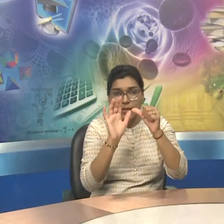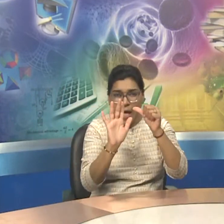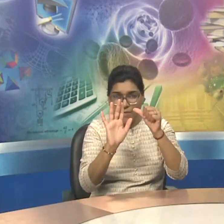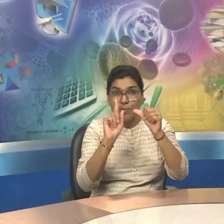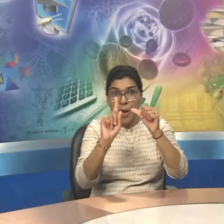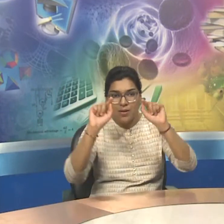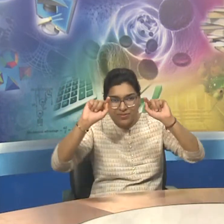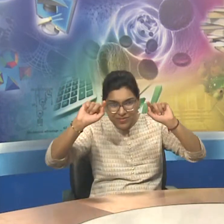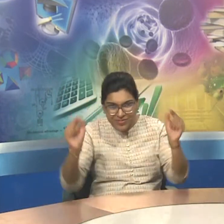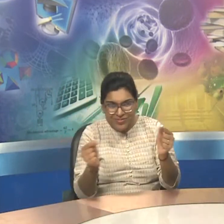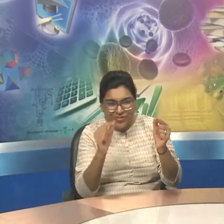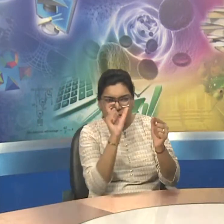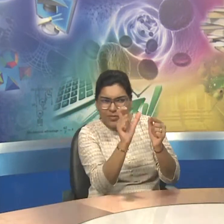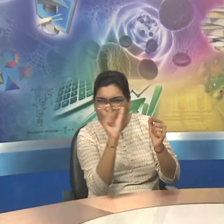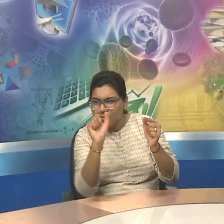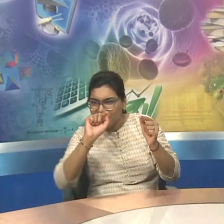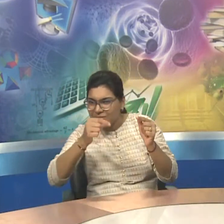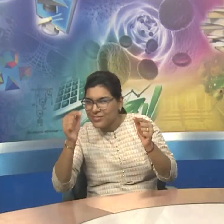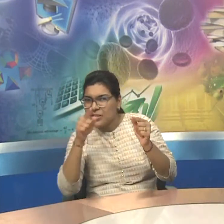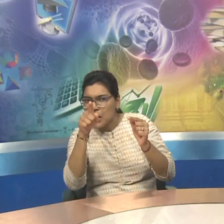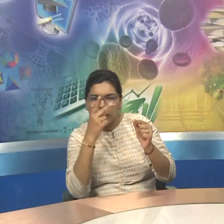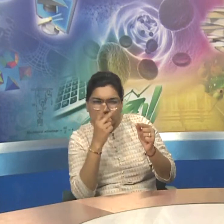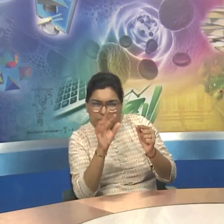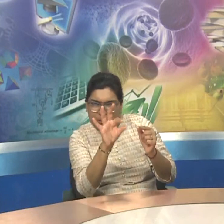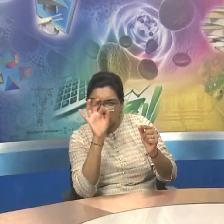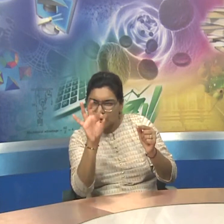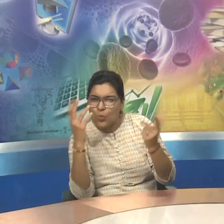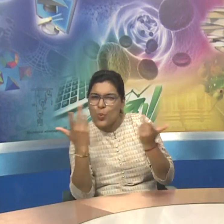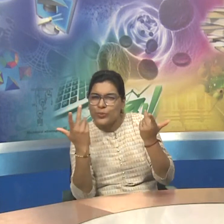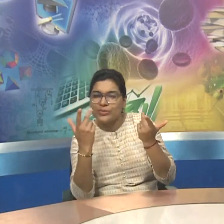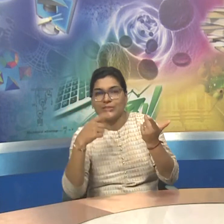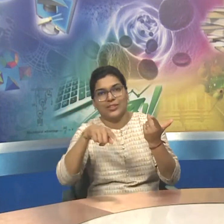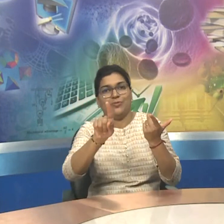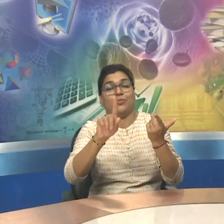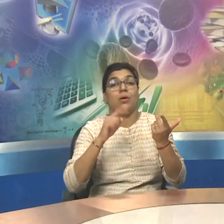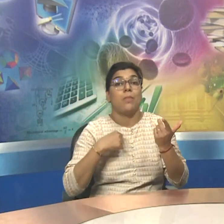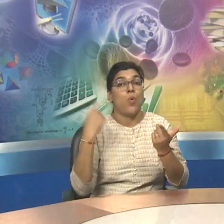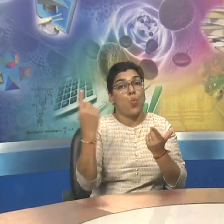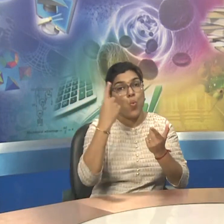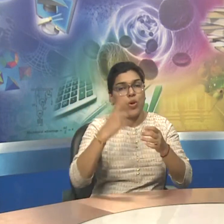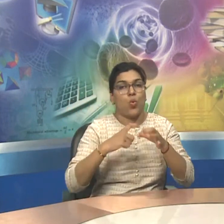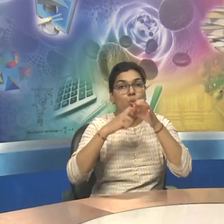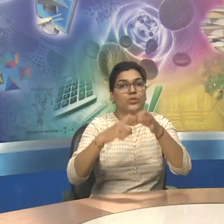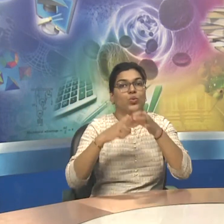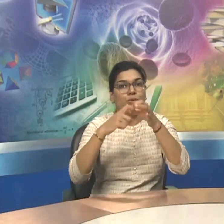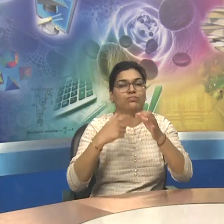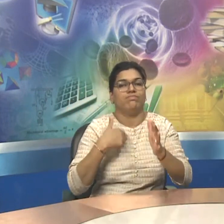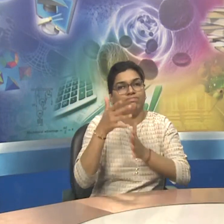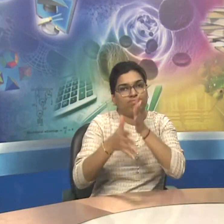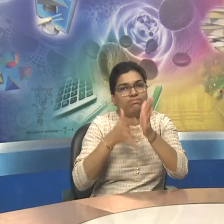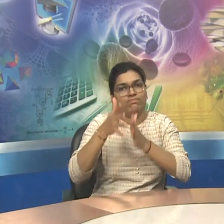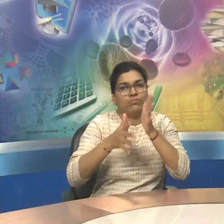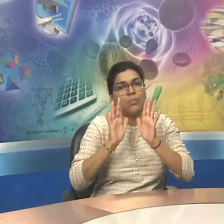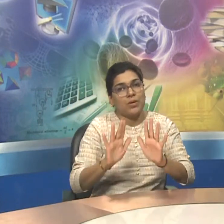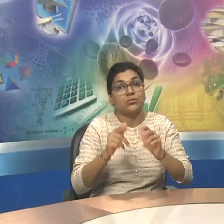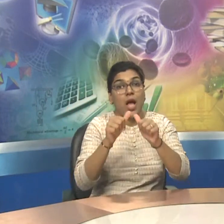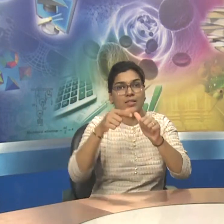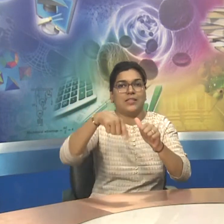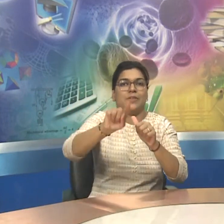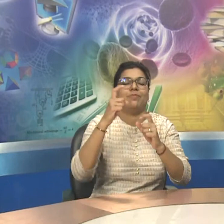and answer by yourself. The options are given in the bracket. I'll sign